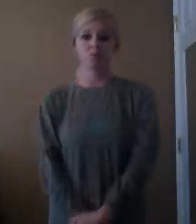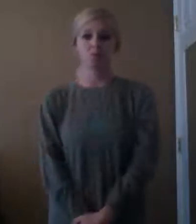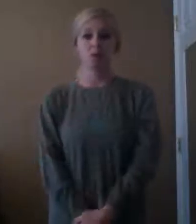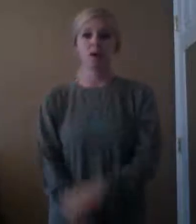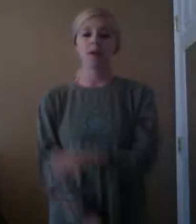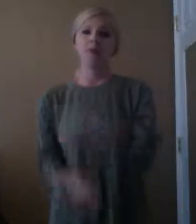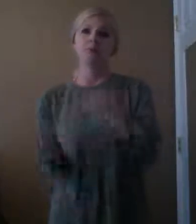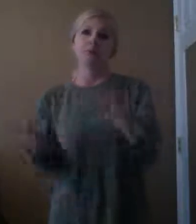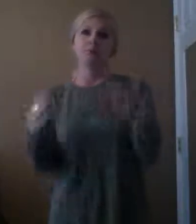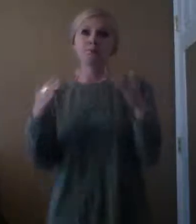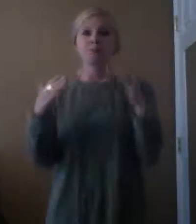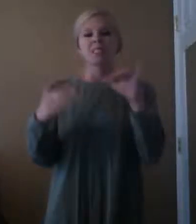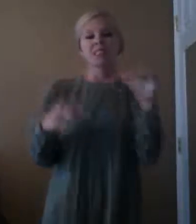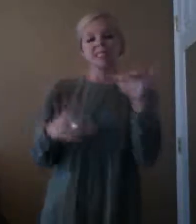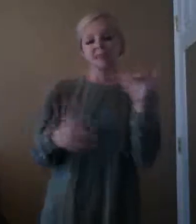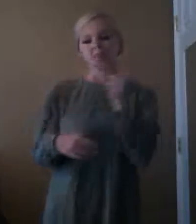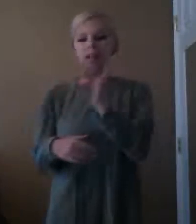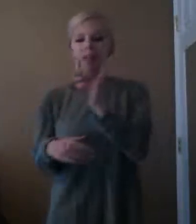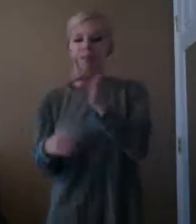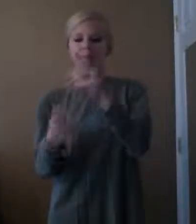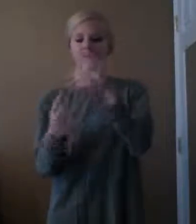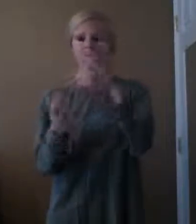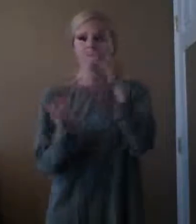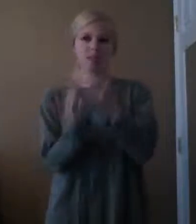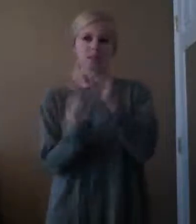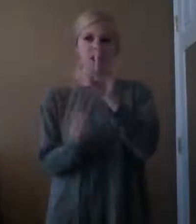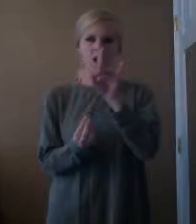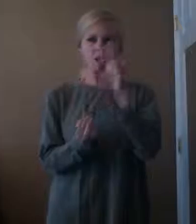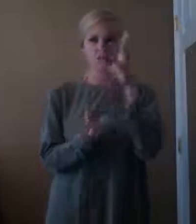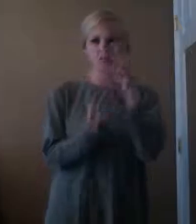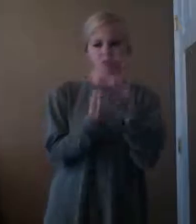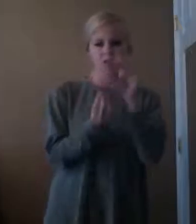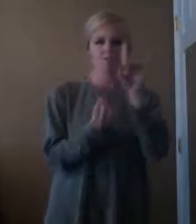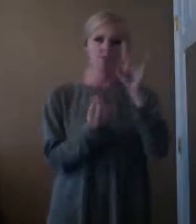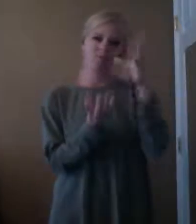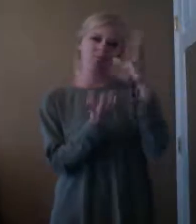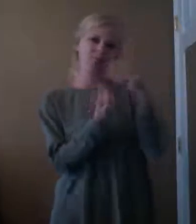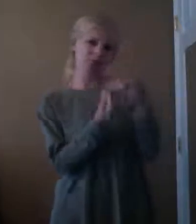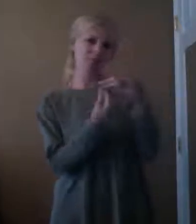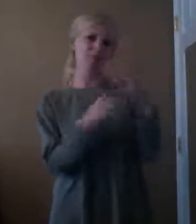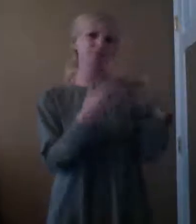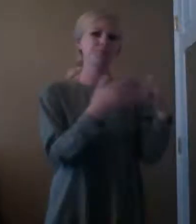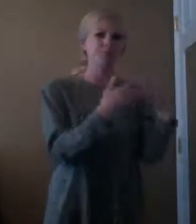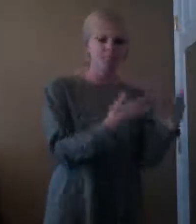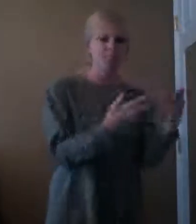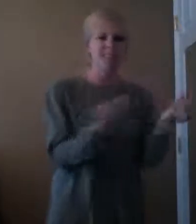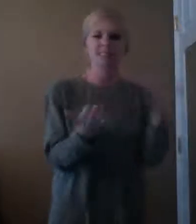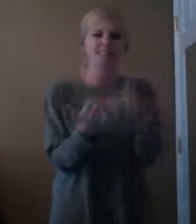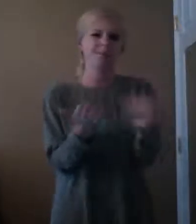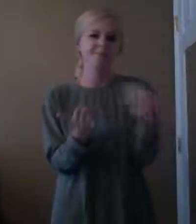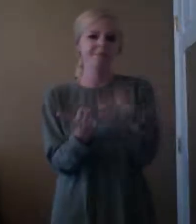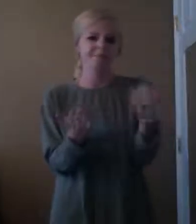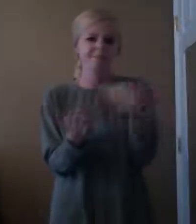8 plus 8 plus 8 plus 8 plus 8, that's repeated addition, or 6